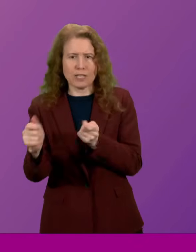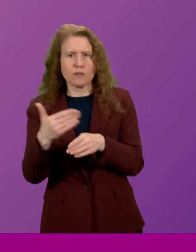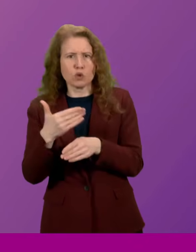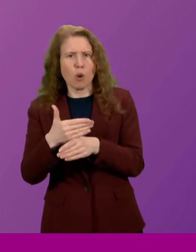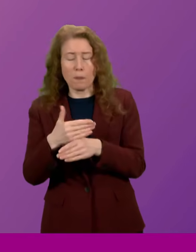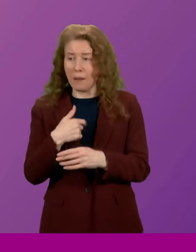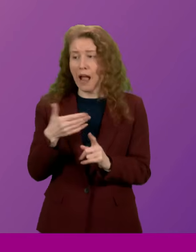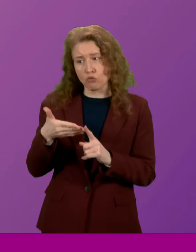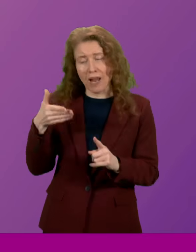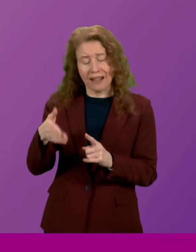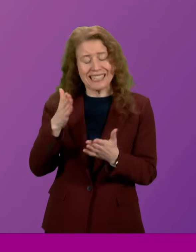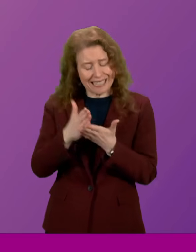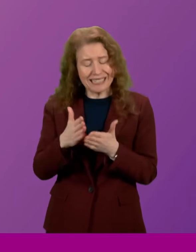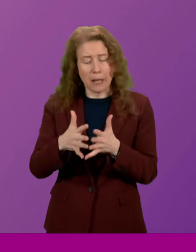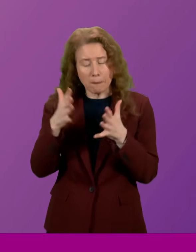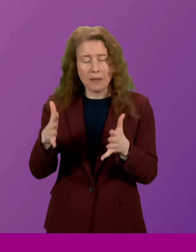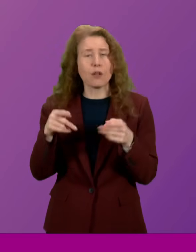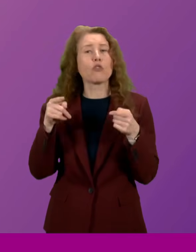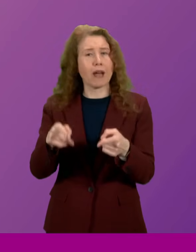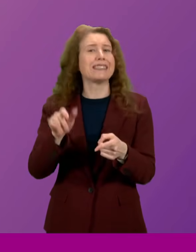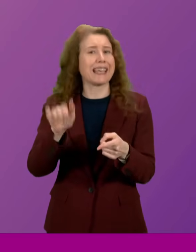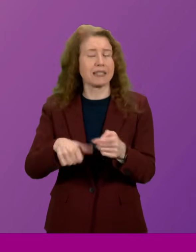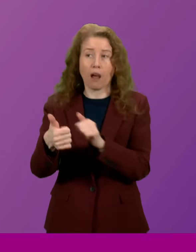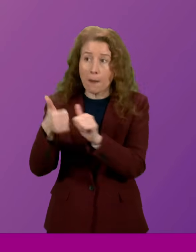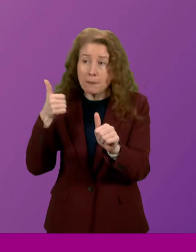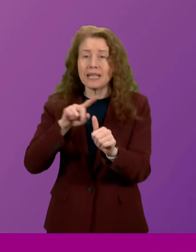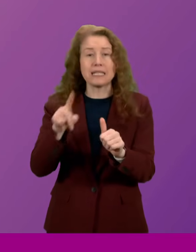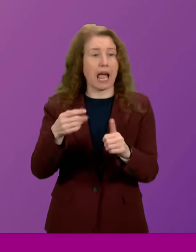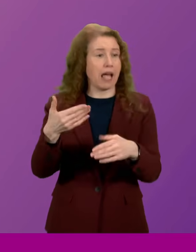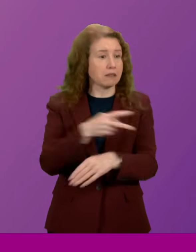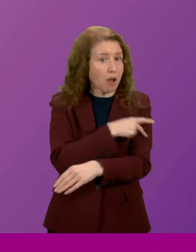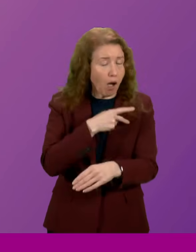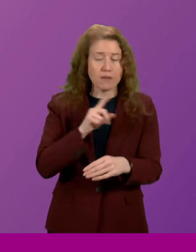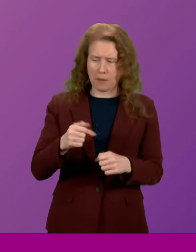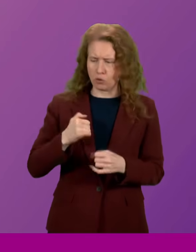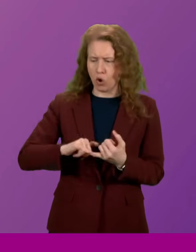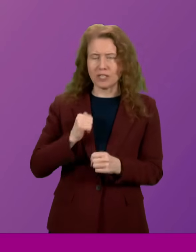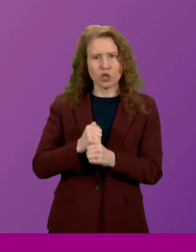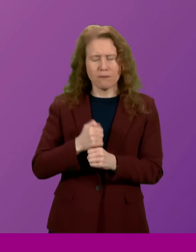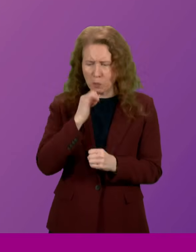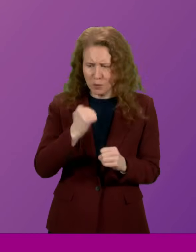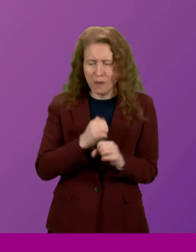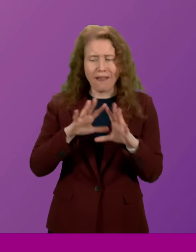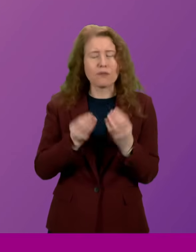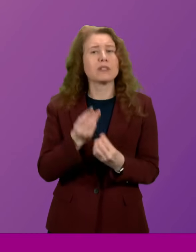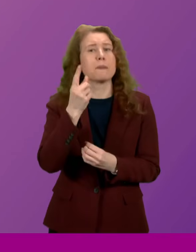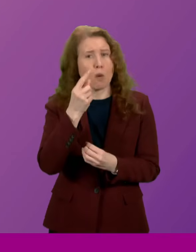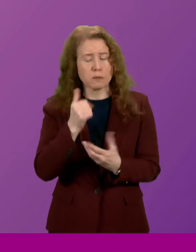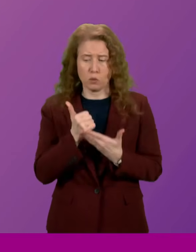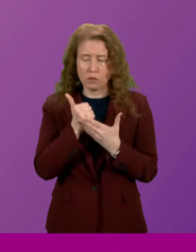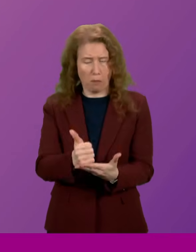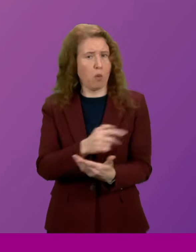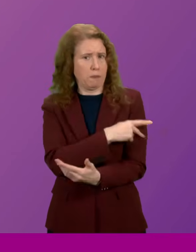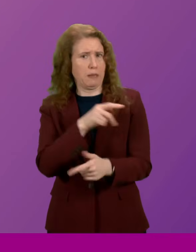I recognise to be a significant threat to companies and to employees, but the Scottish Government will do all that we can to support